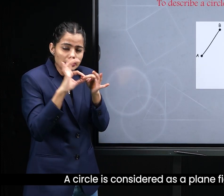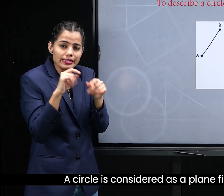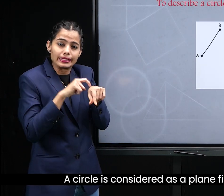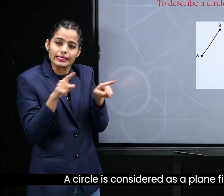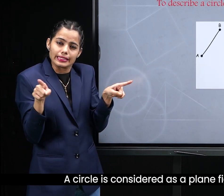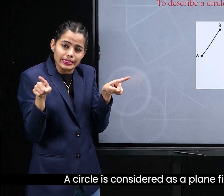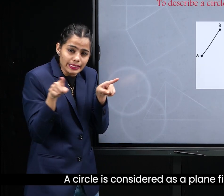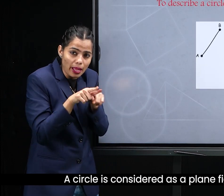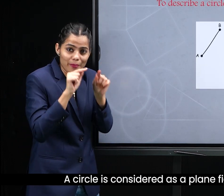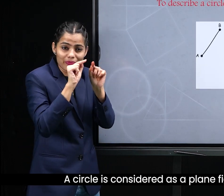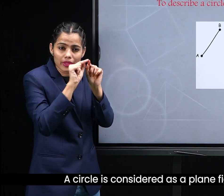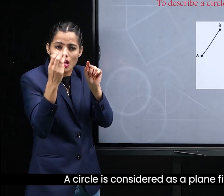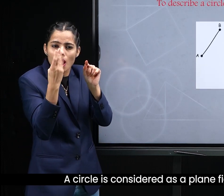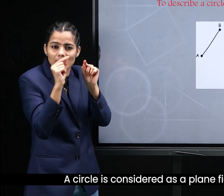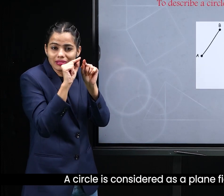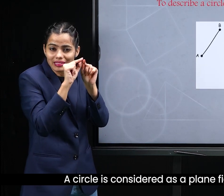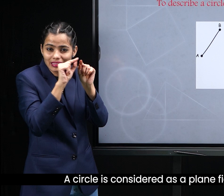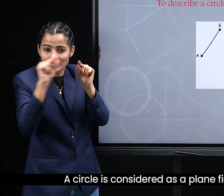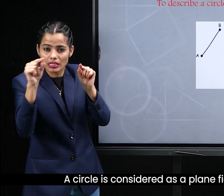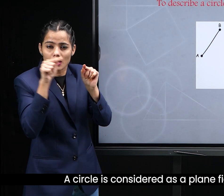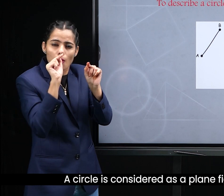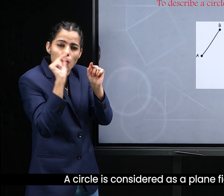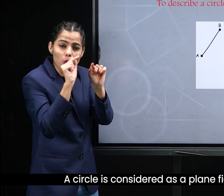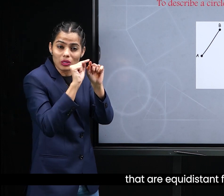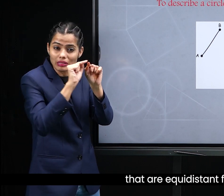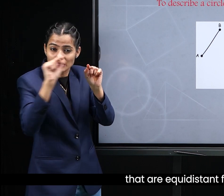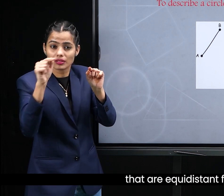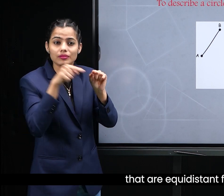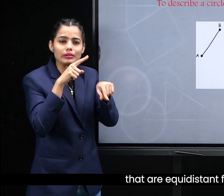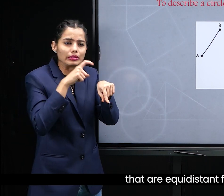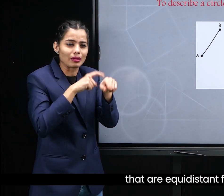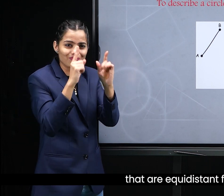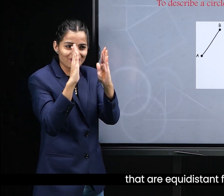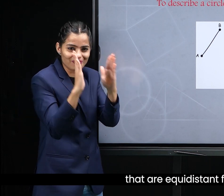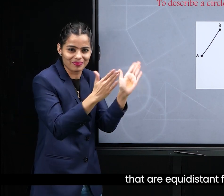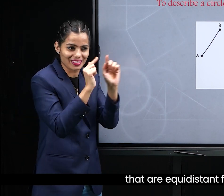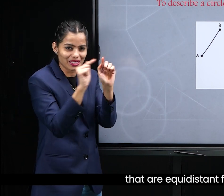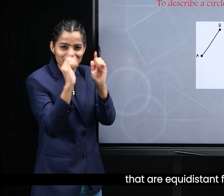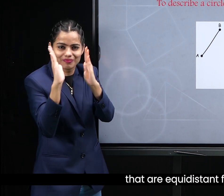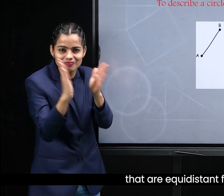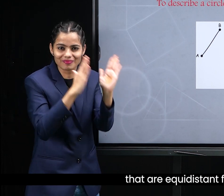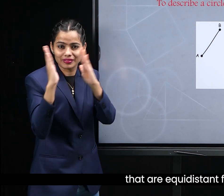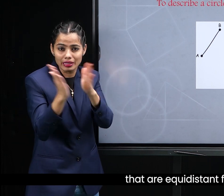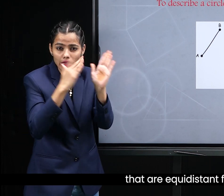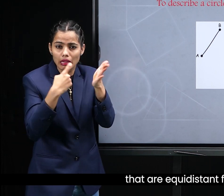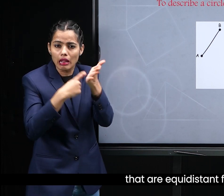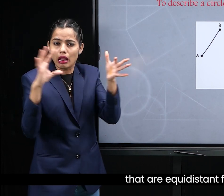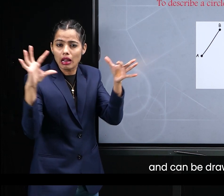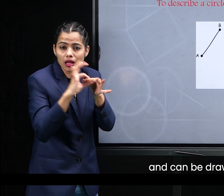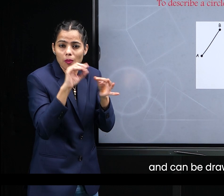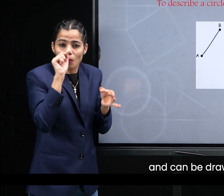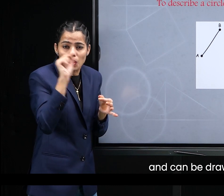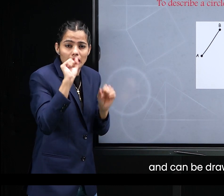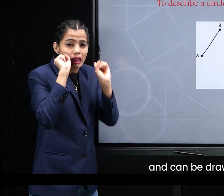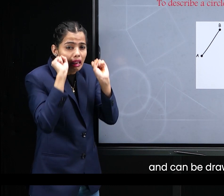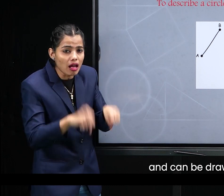a plane figure that consists of a set of points that are equidistant from a reference point